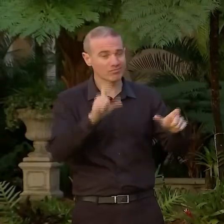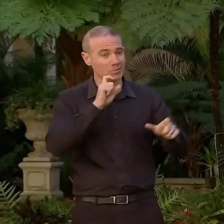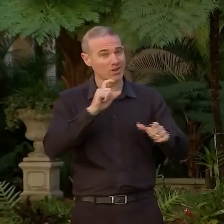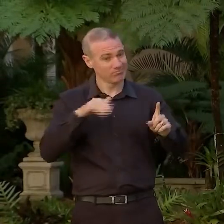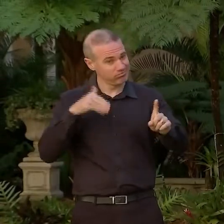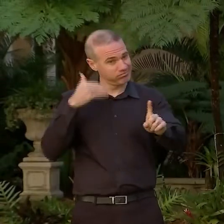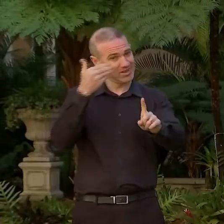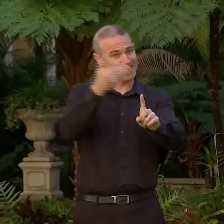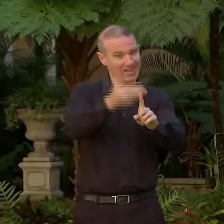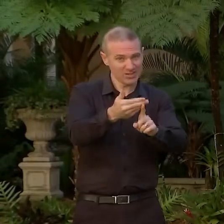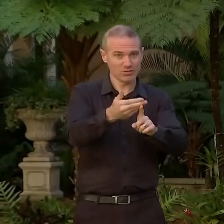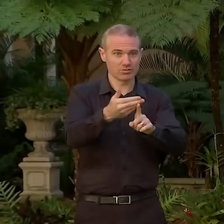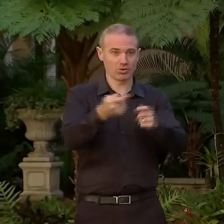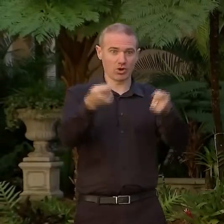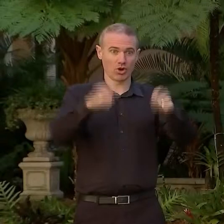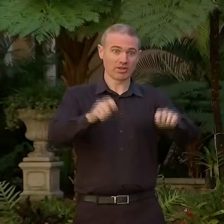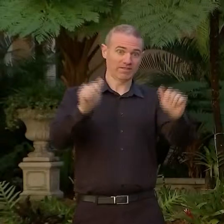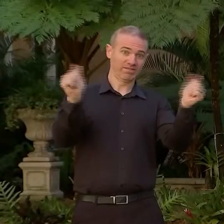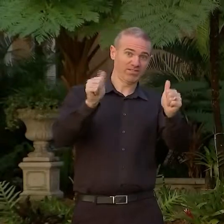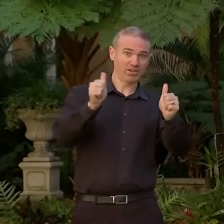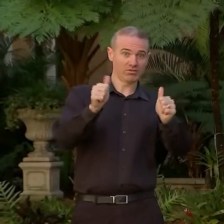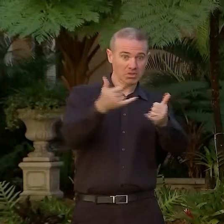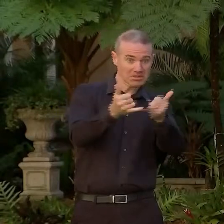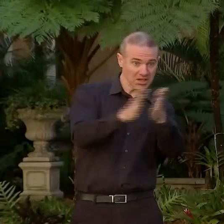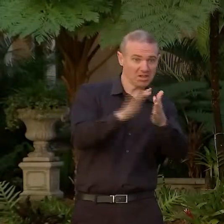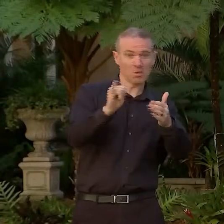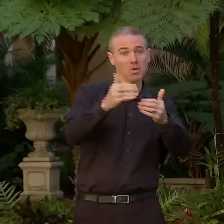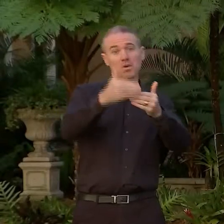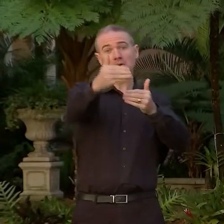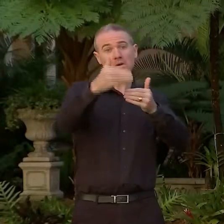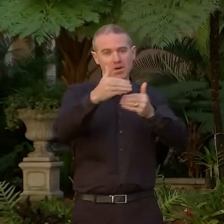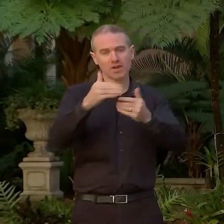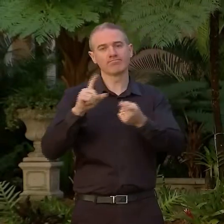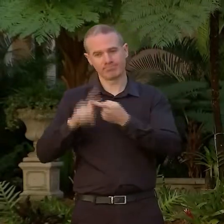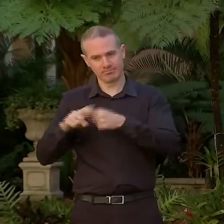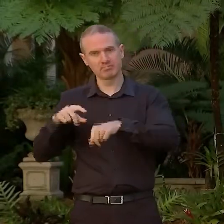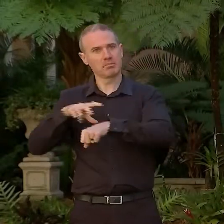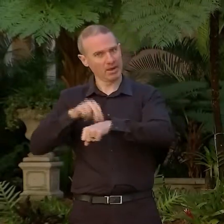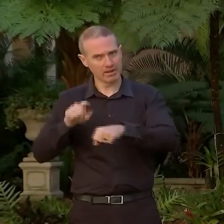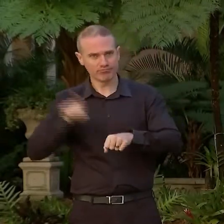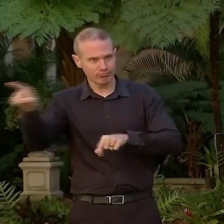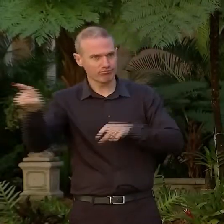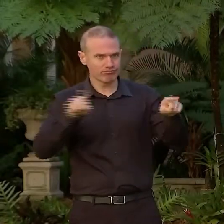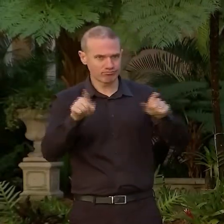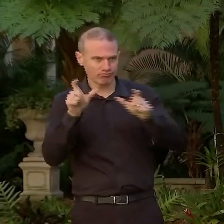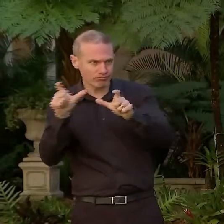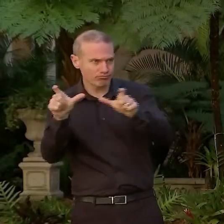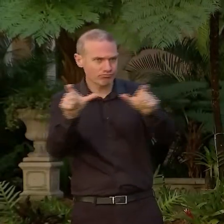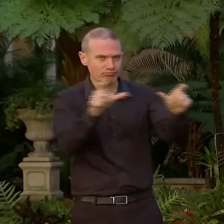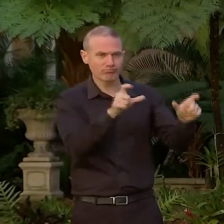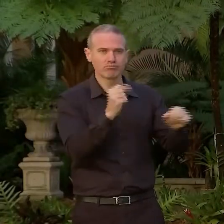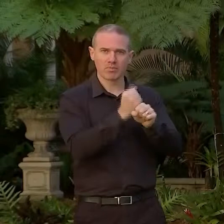lockdown finishes, no matter when that is. We will stay very vigilant to make sure that people are doing the right thing. So out